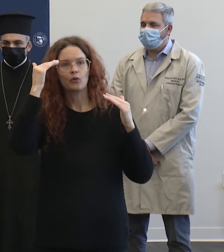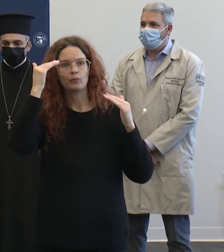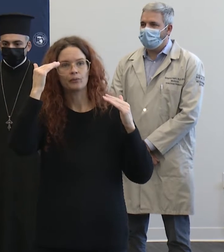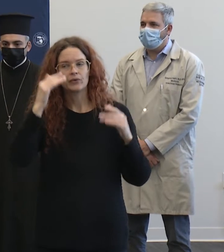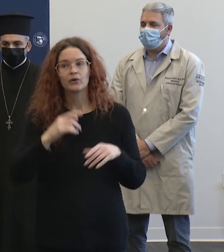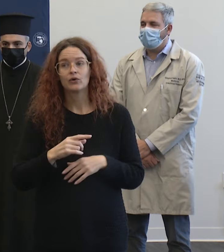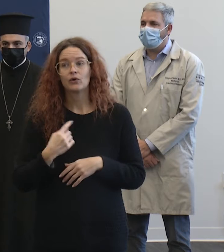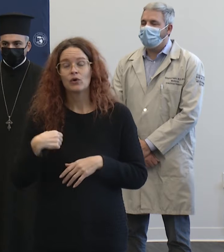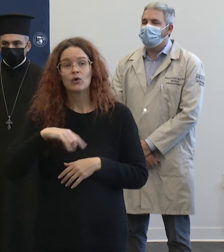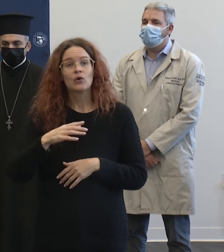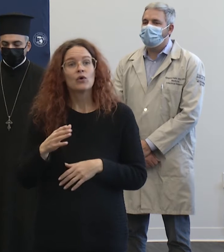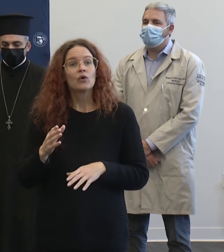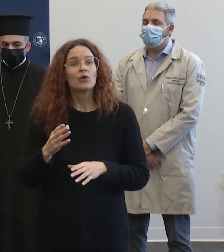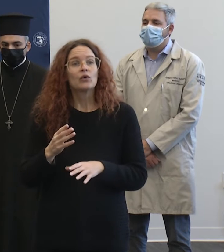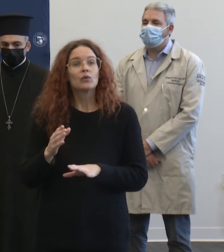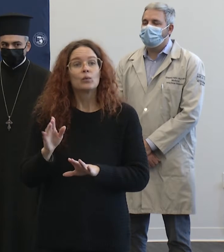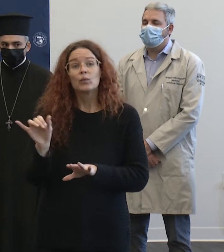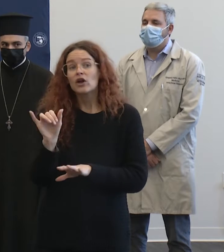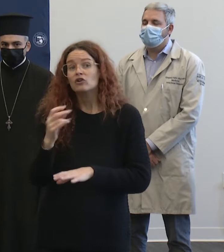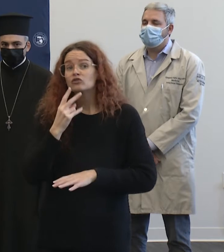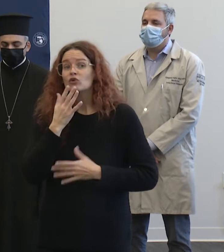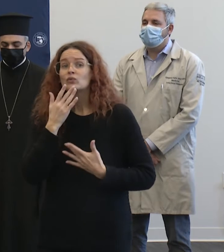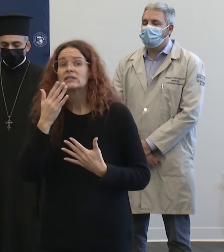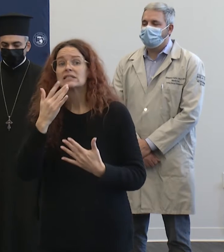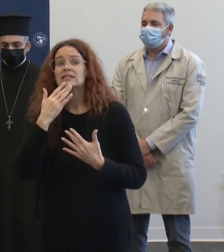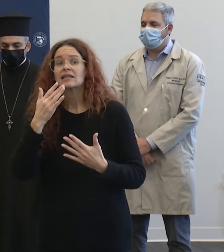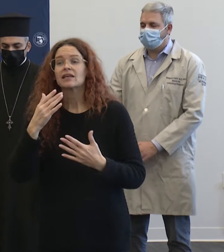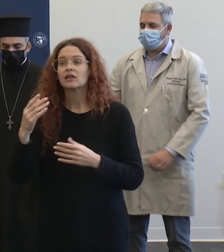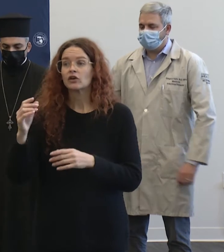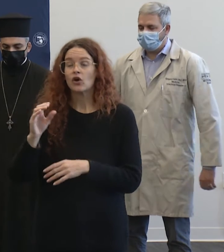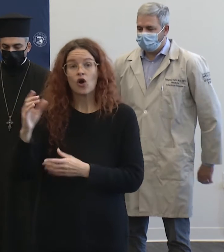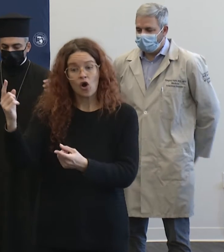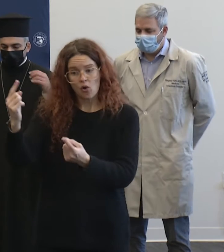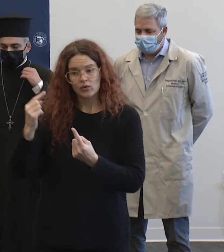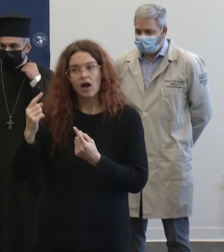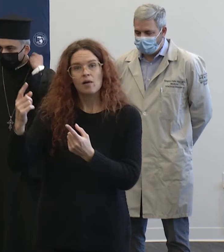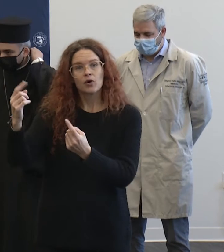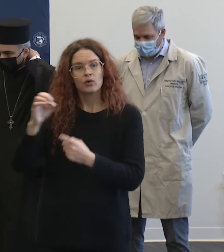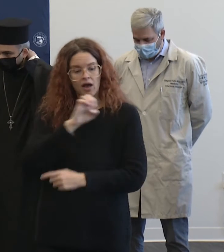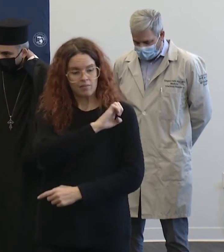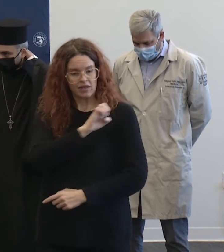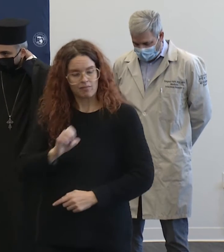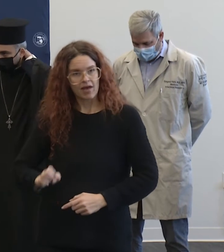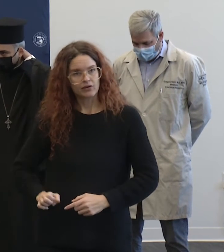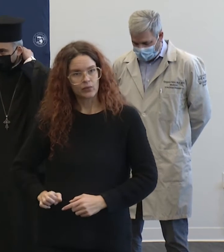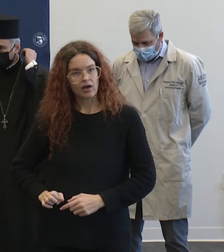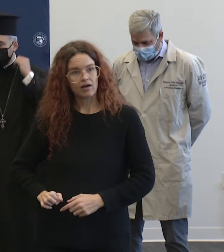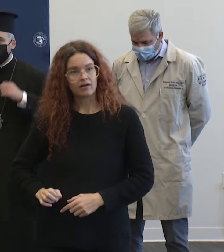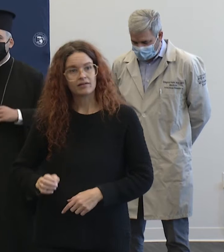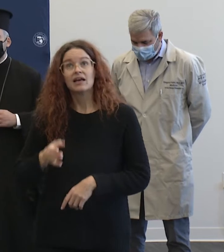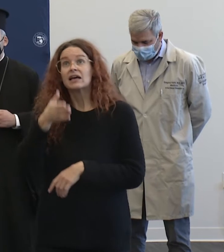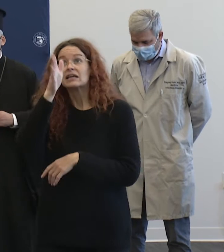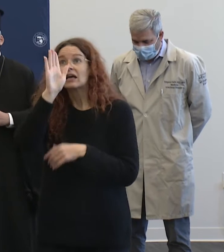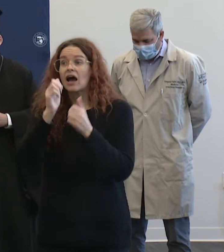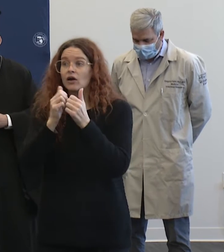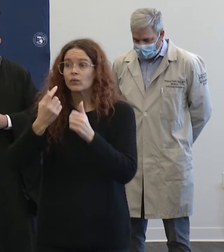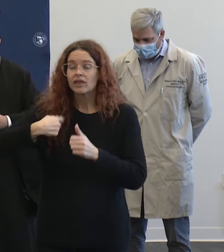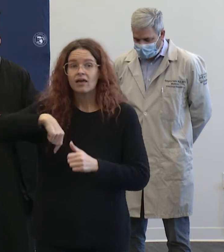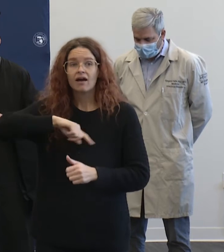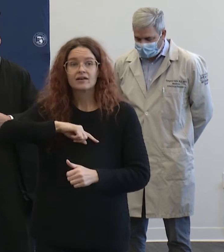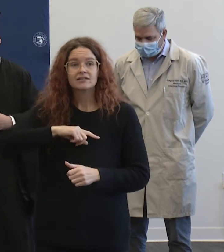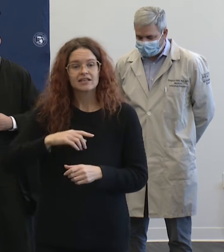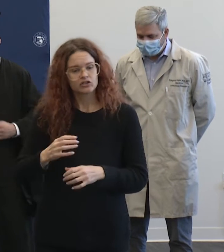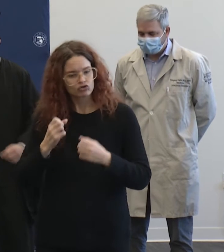also sing, O come, Emmanuel, because Emmanuel, God with us, is the concrete